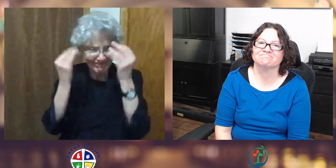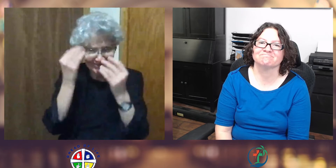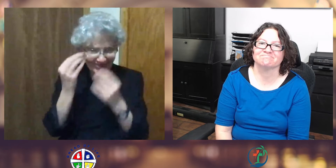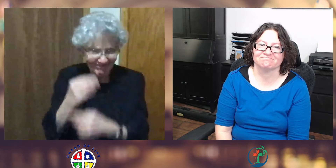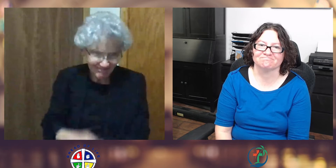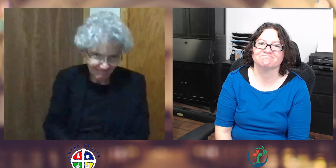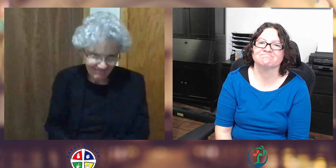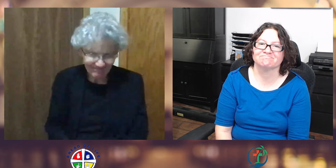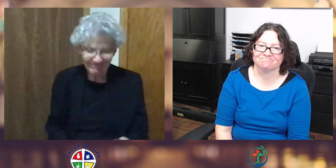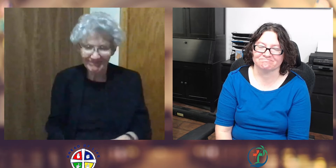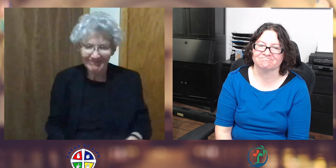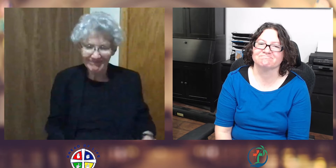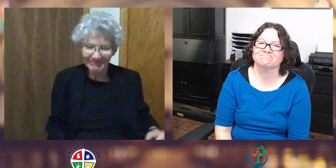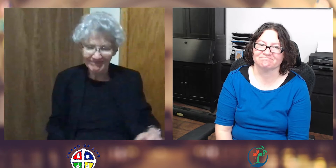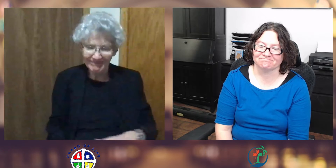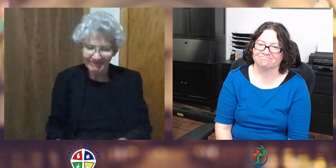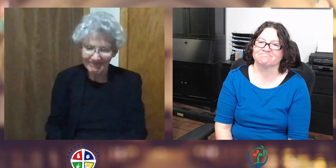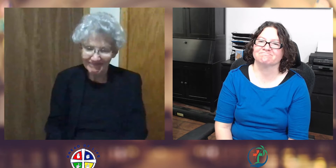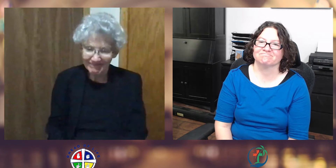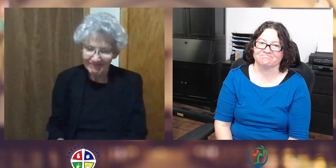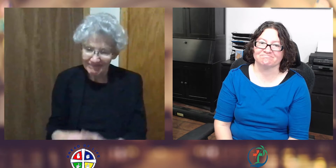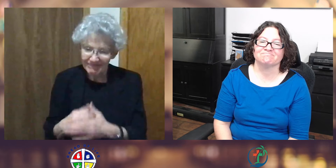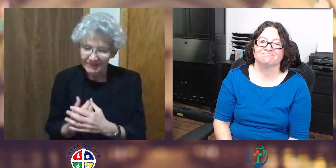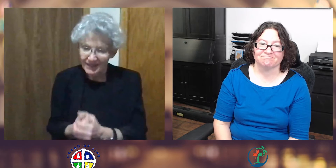We'll work on it.